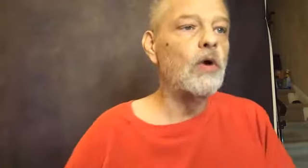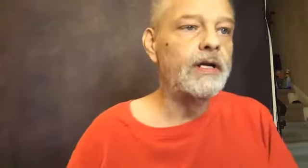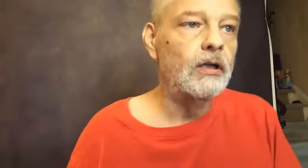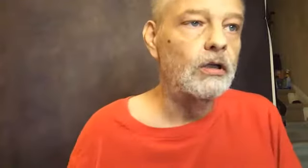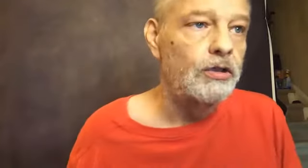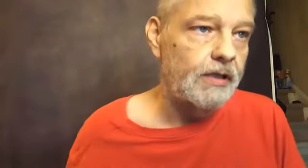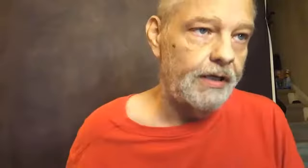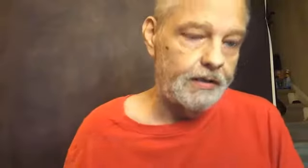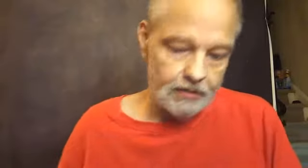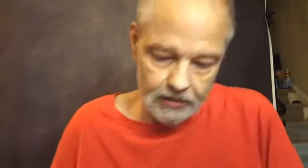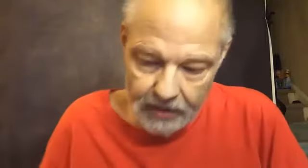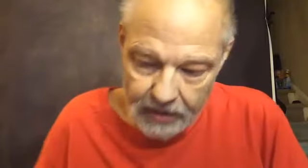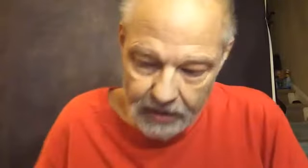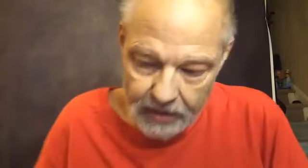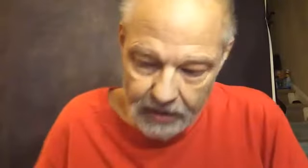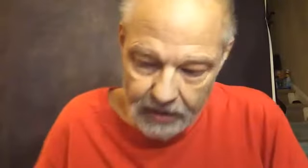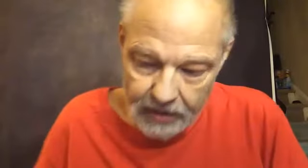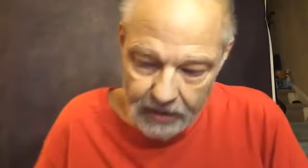it looks like.